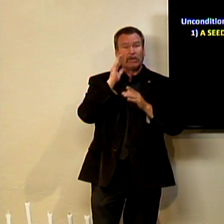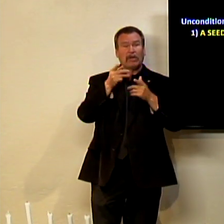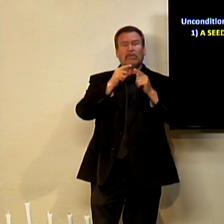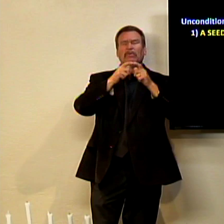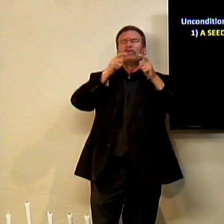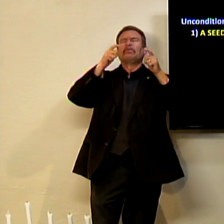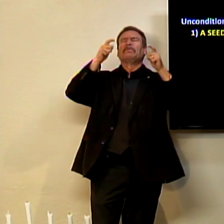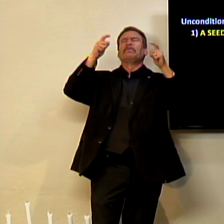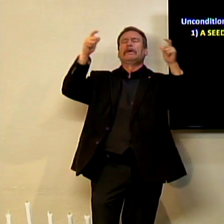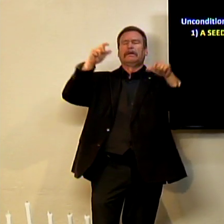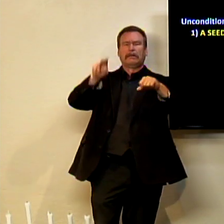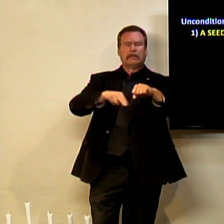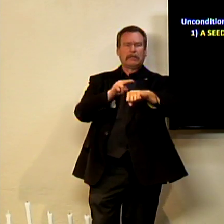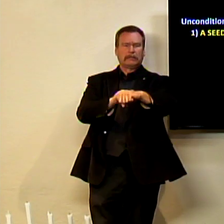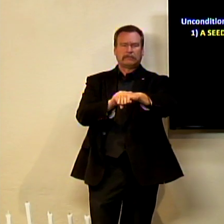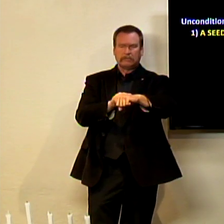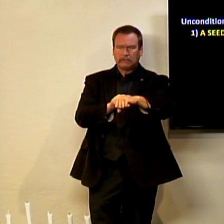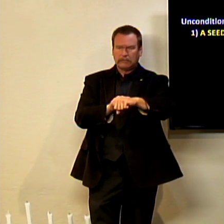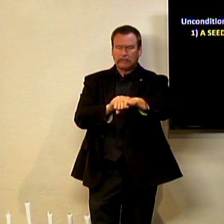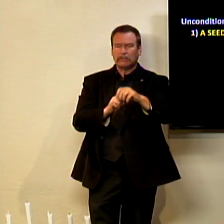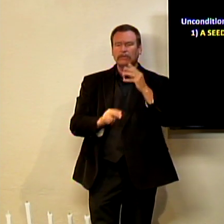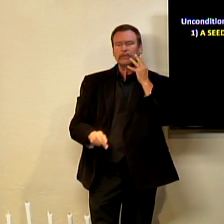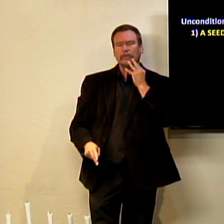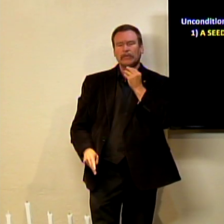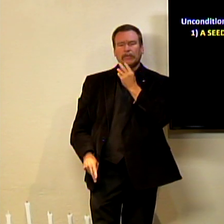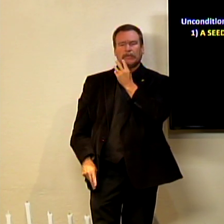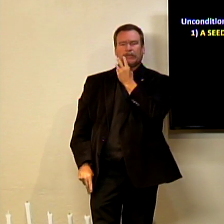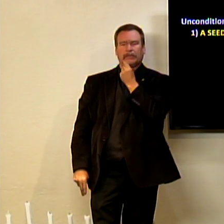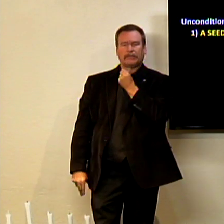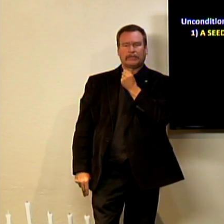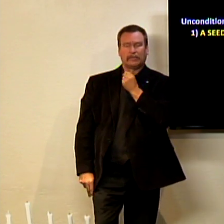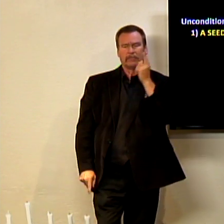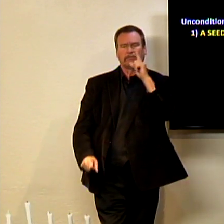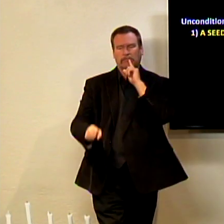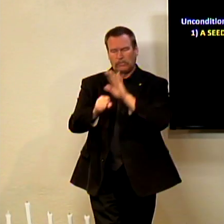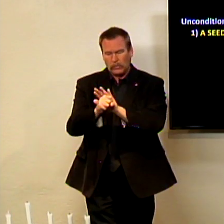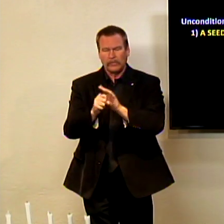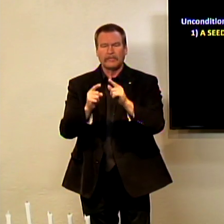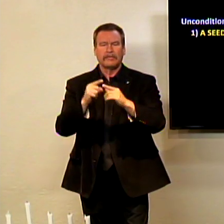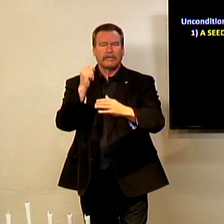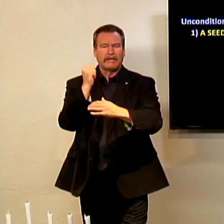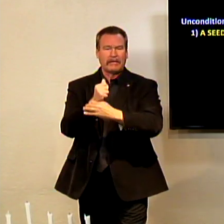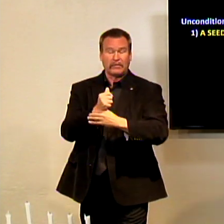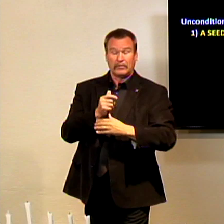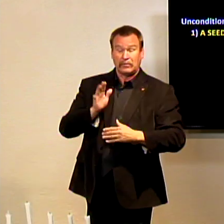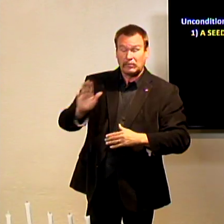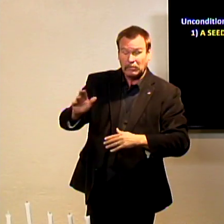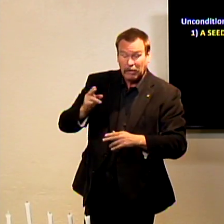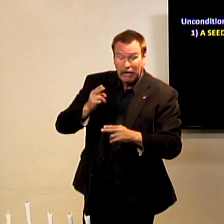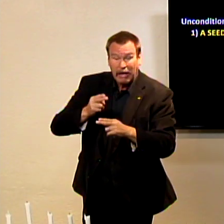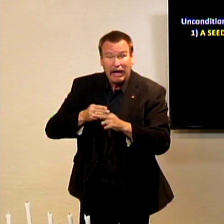he promised a seed. He told Abraham, you will become a great nation.